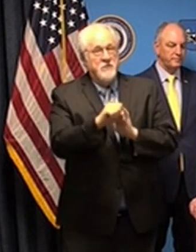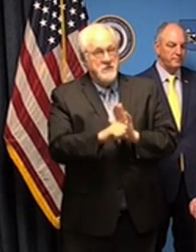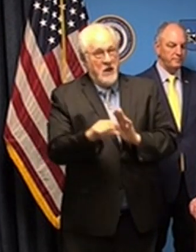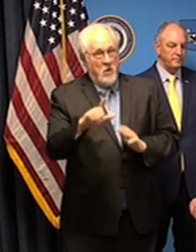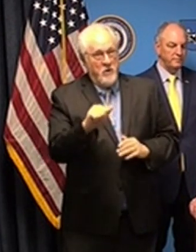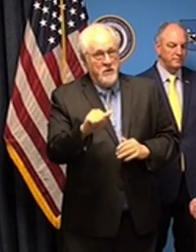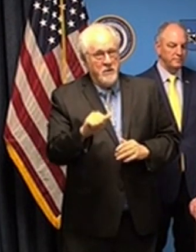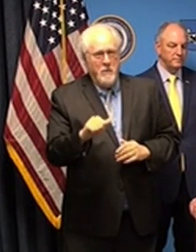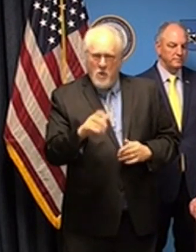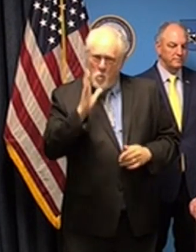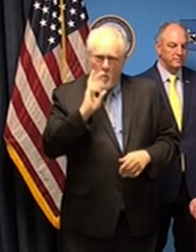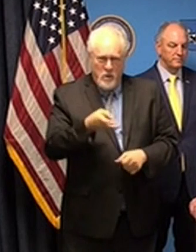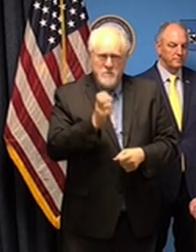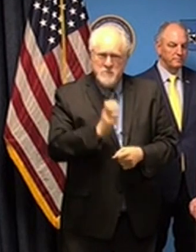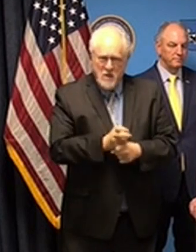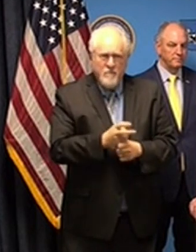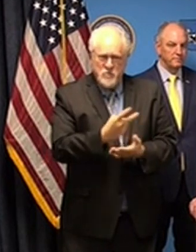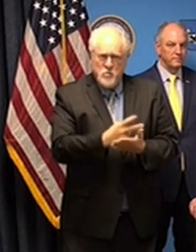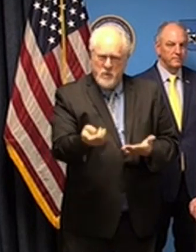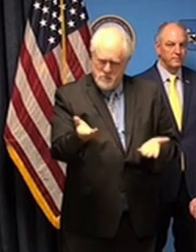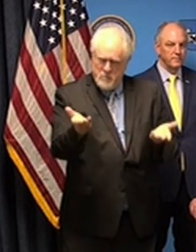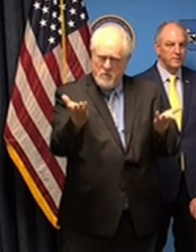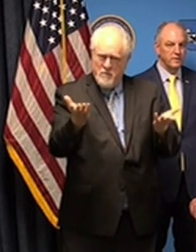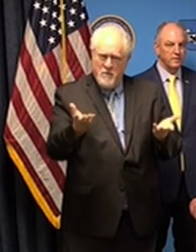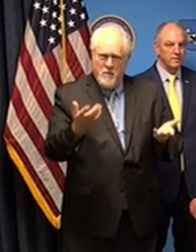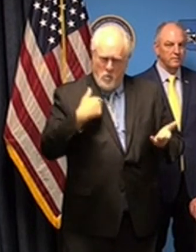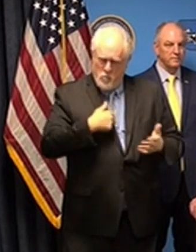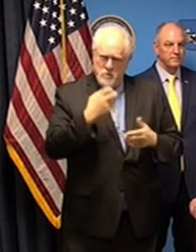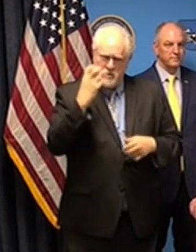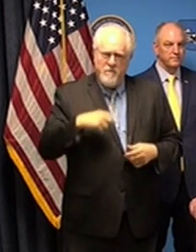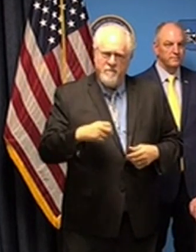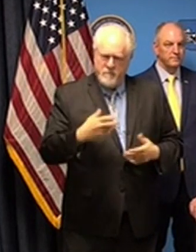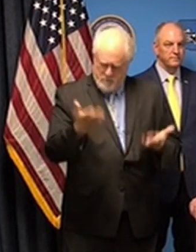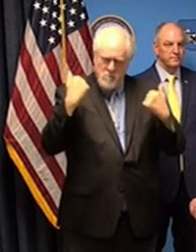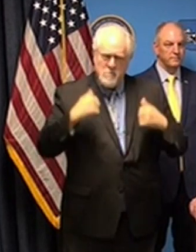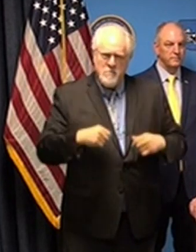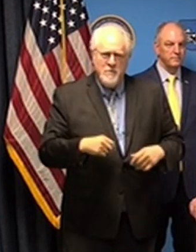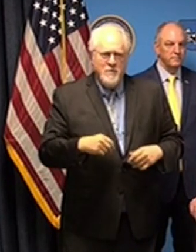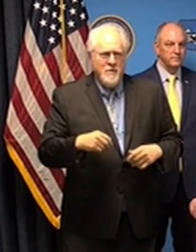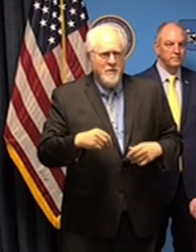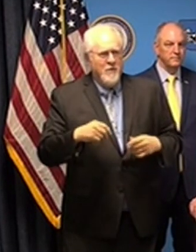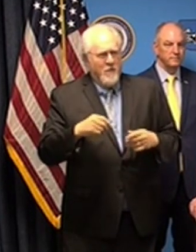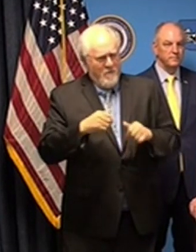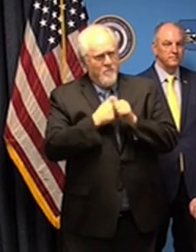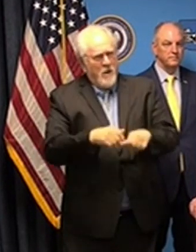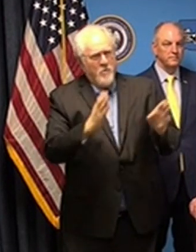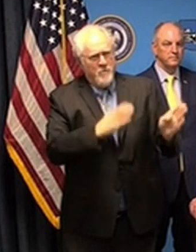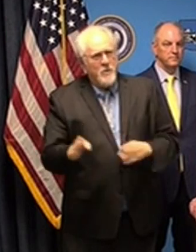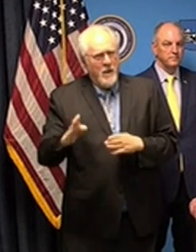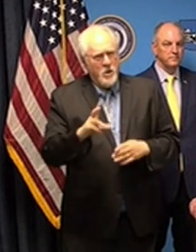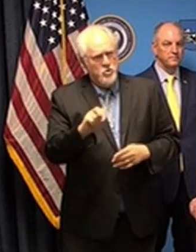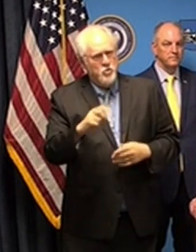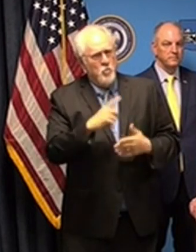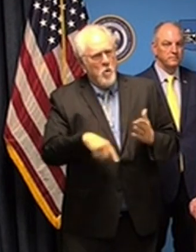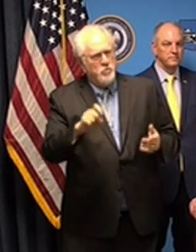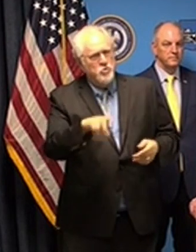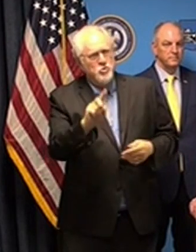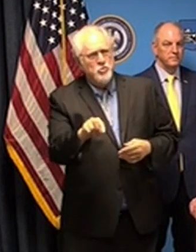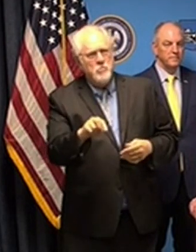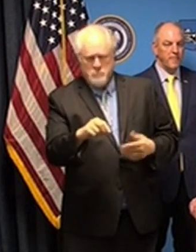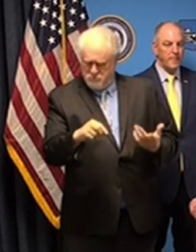state of Louisiana. Hey, it's going to get tough the next 2 weeks. Come on. We're tough. Bring it on. Let's just follow the plan, do the thing